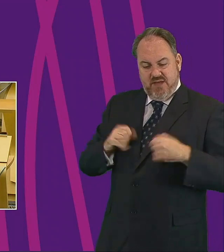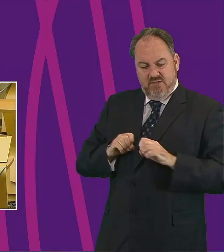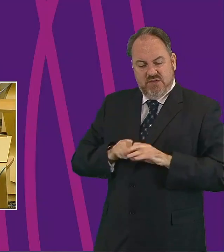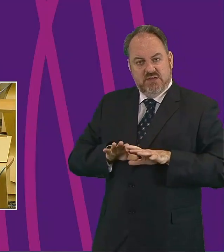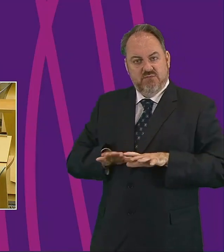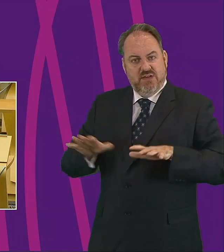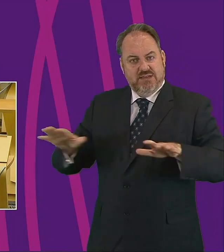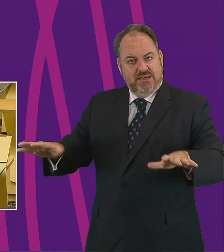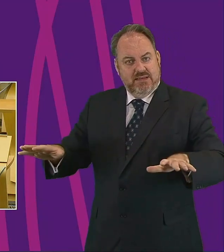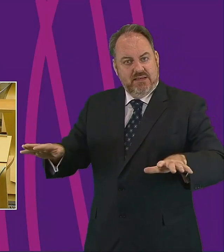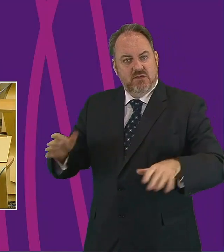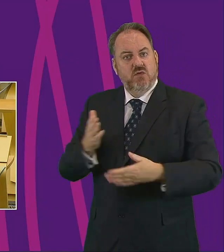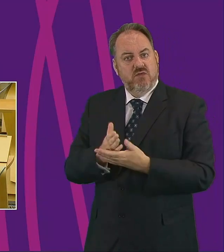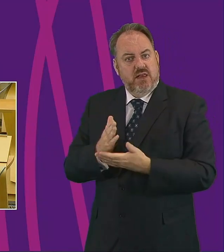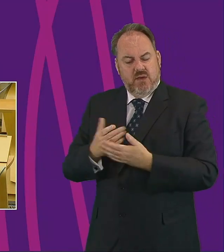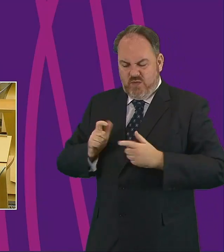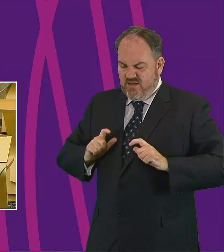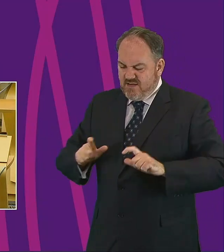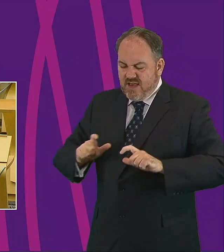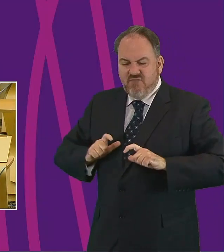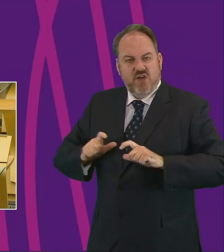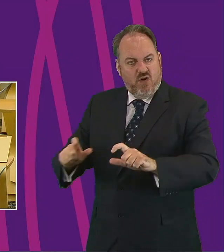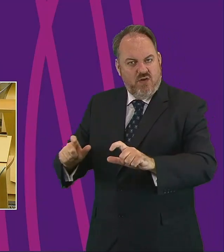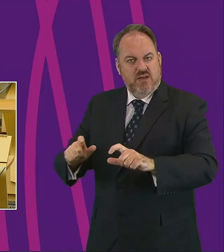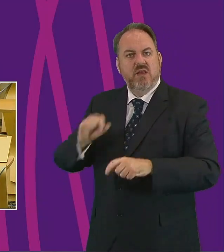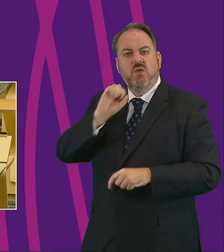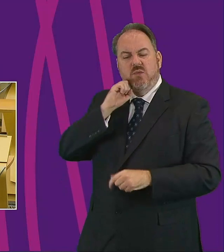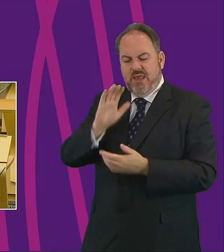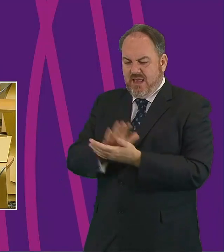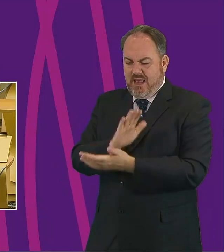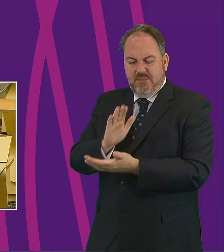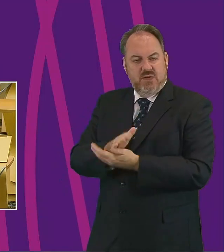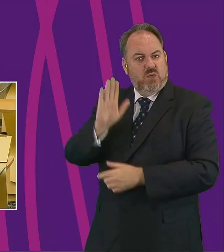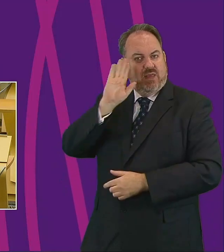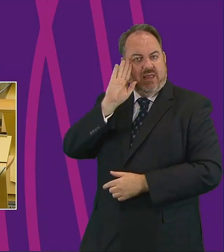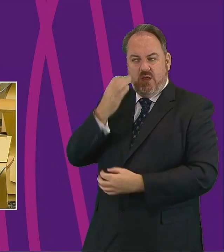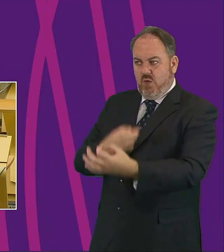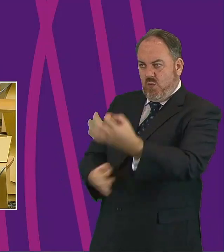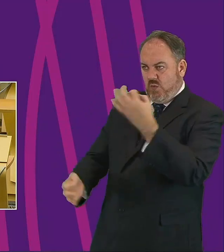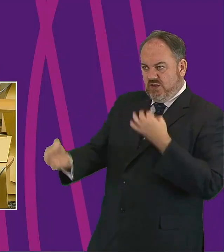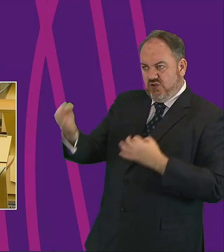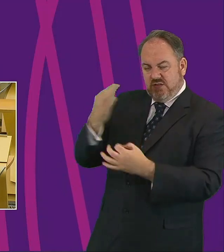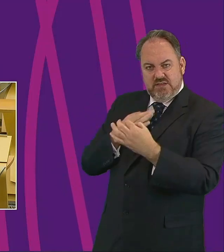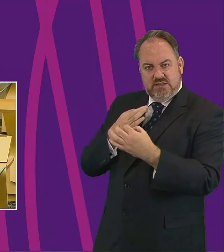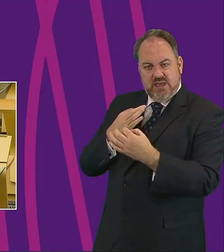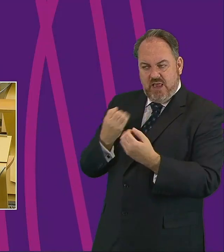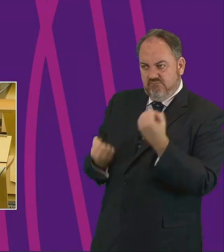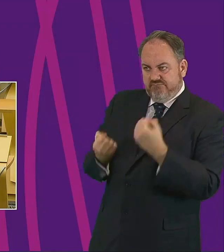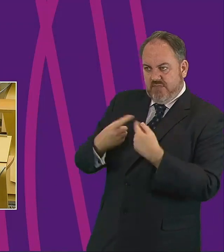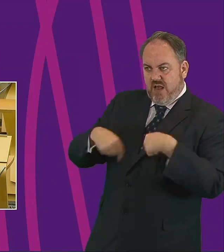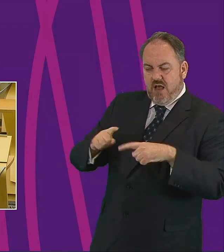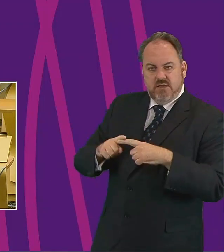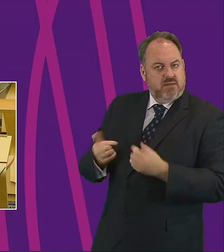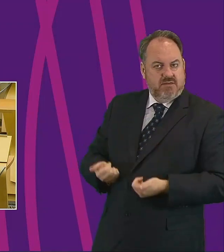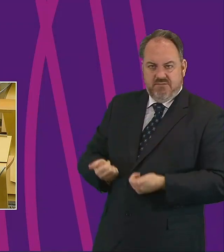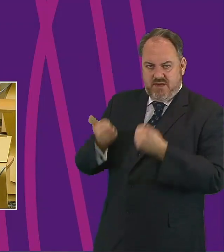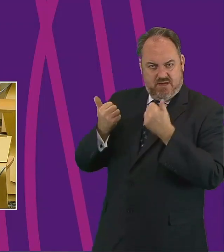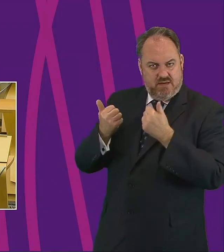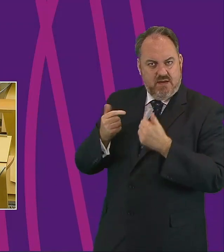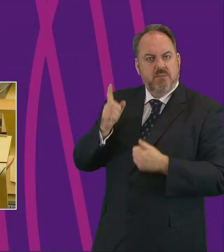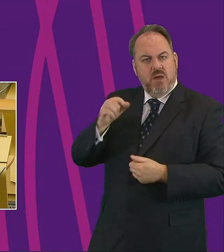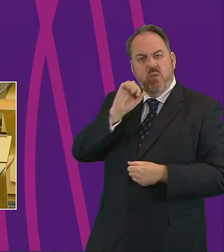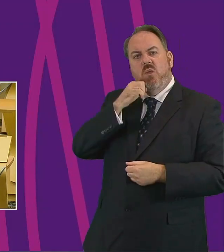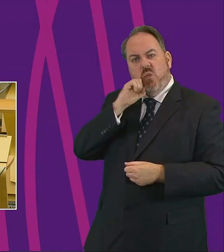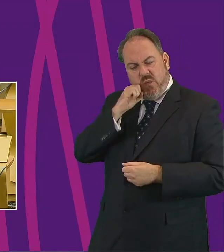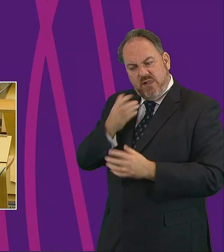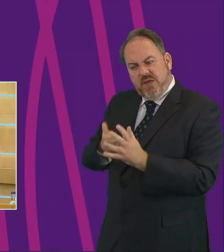done, and we will continue to ensure that that is subject to scrutiny and transparency as we learn lessons and continue to navigate our way through this